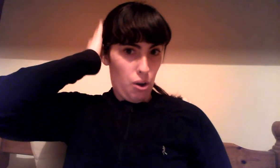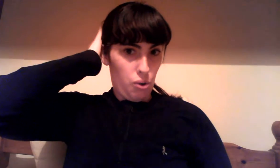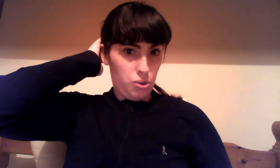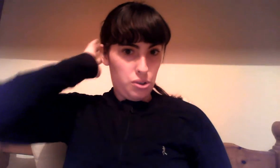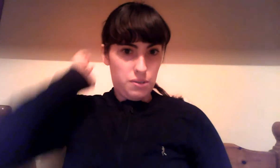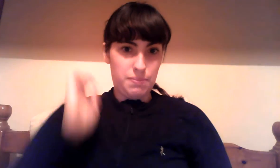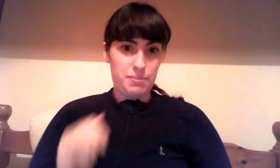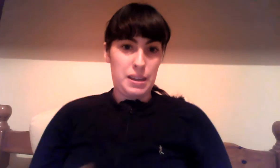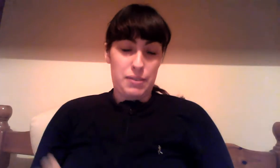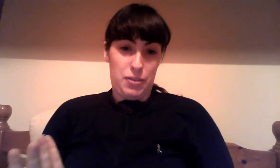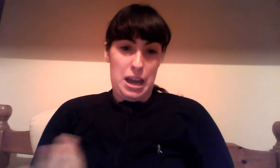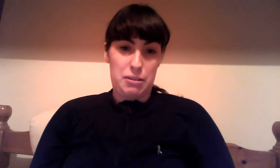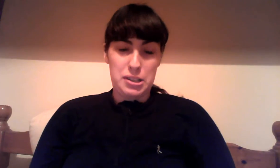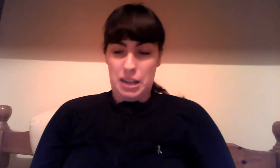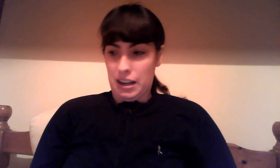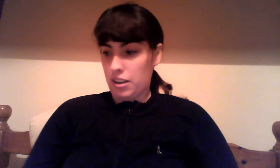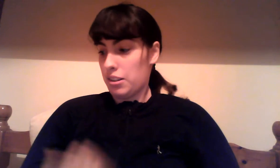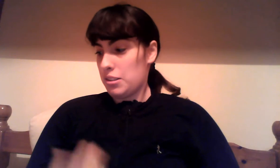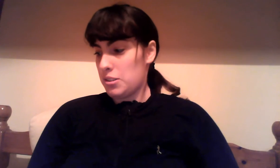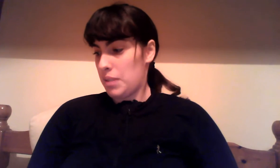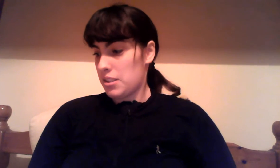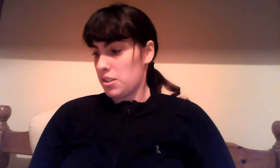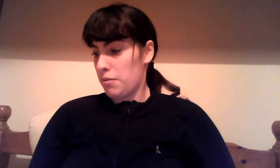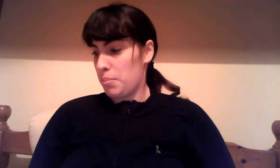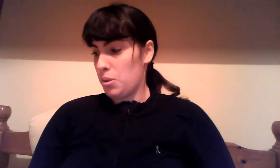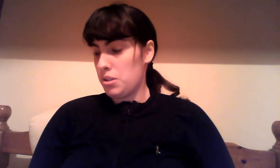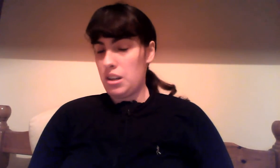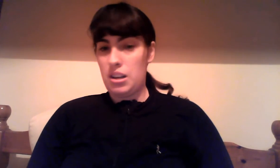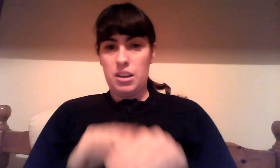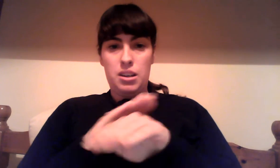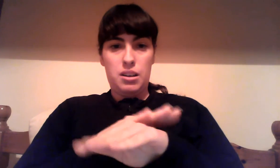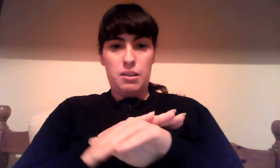blonde, even if your hair isn't that colour, that's the sign for blonde.